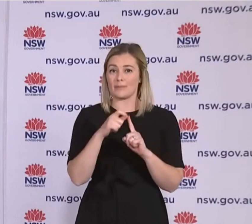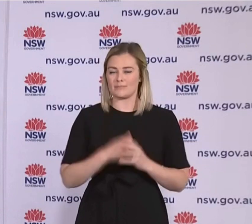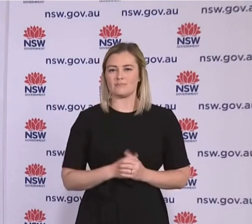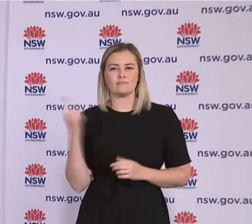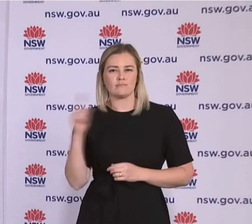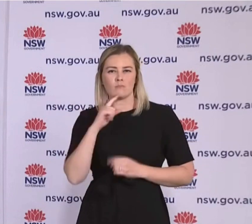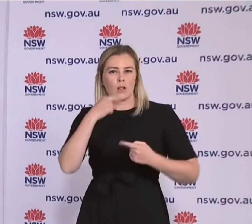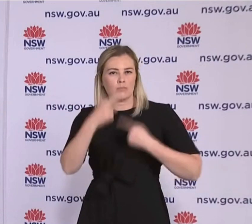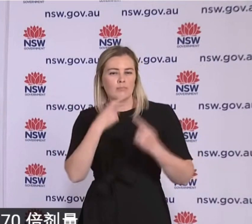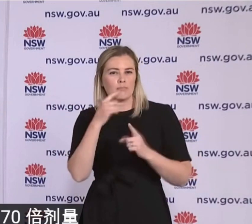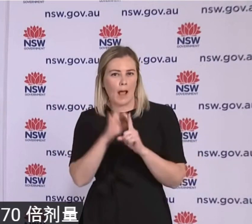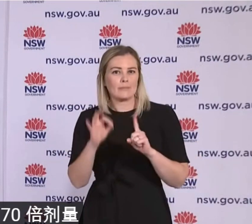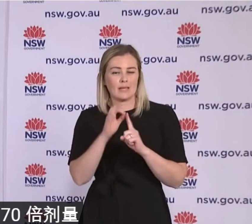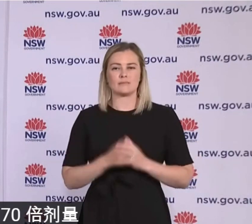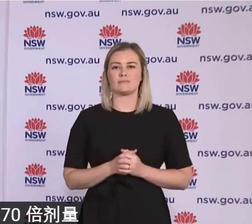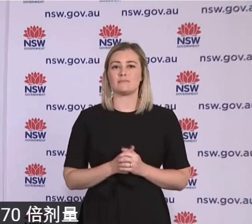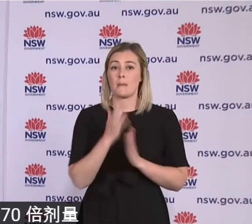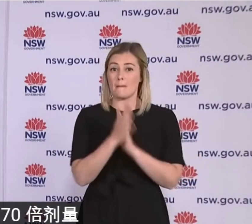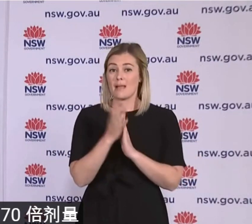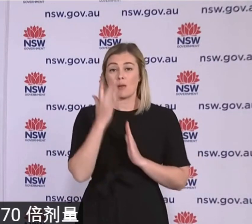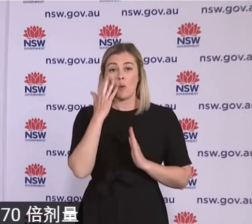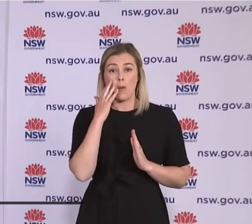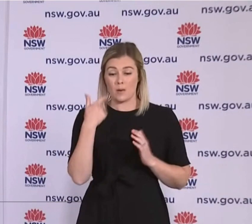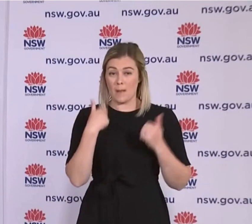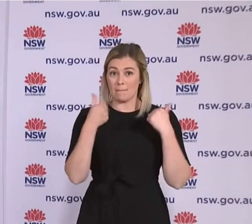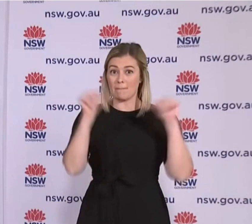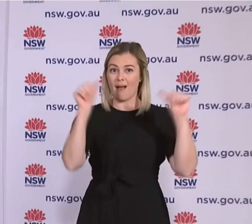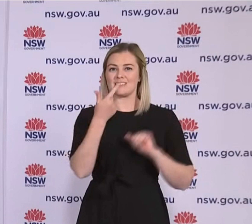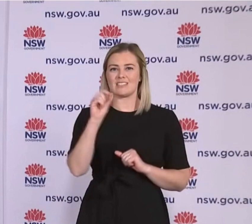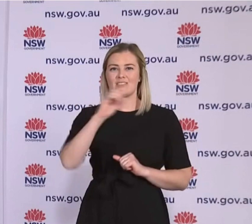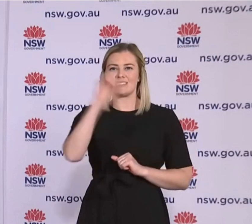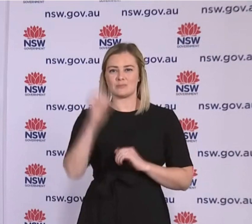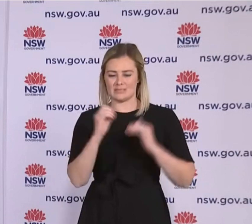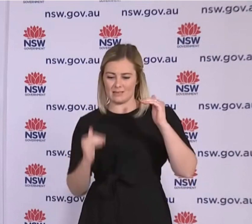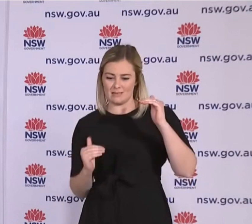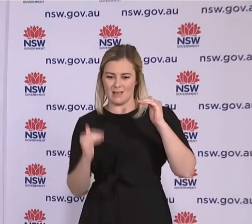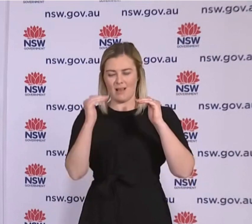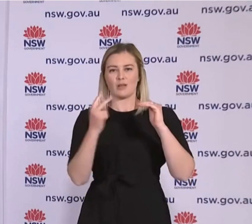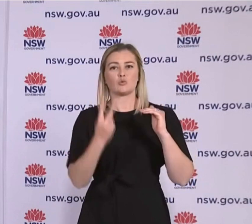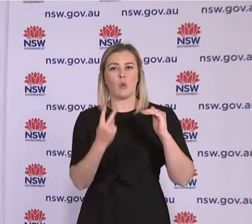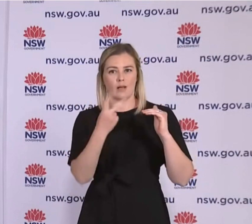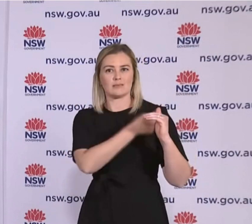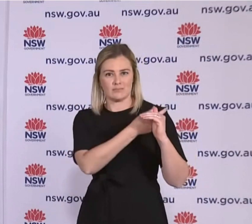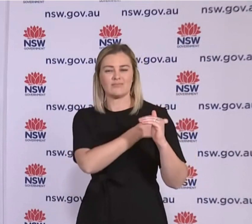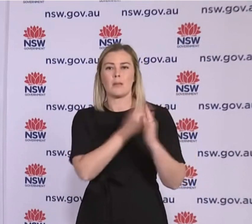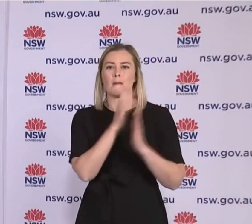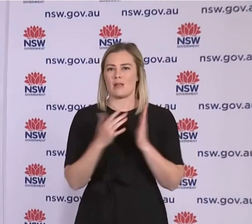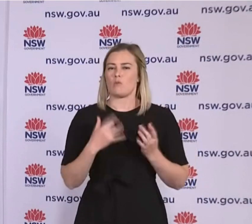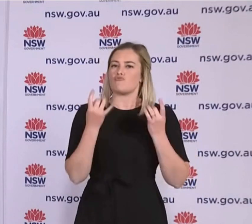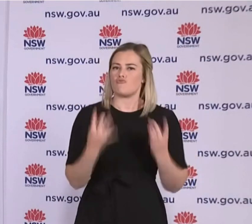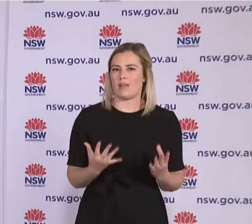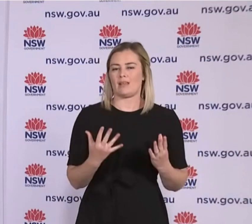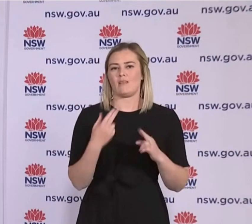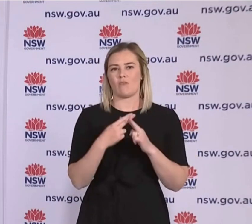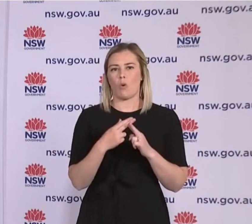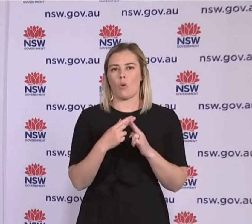we hit that 70% double dose, irrespective of when it is, we're ready to roll out that vaccine passport. I wanted to